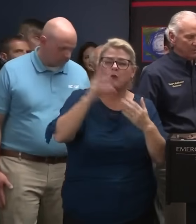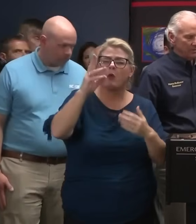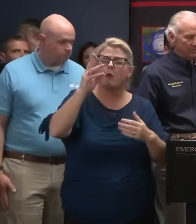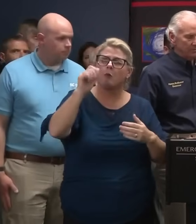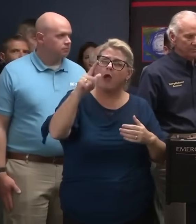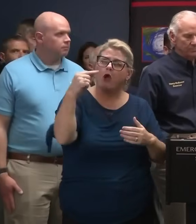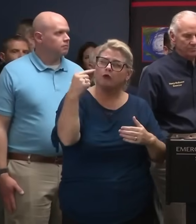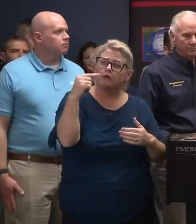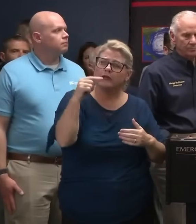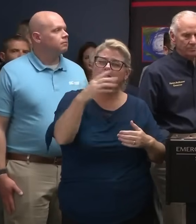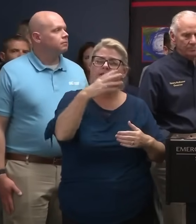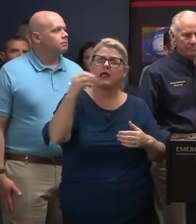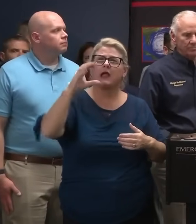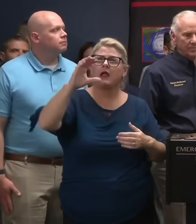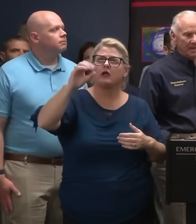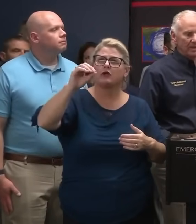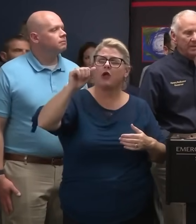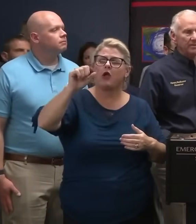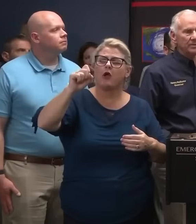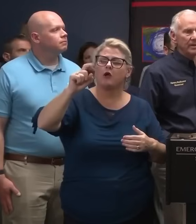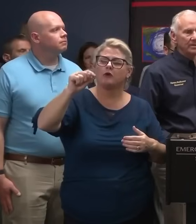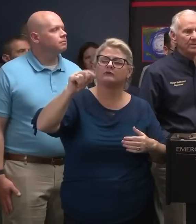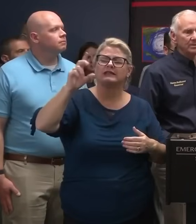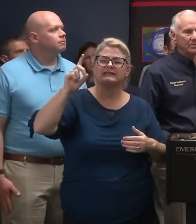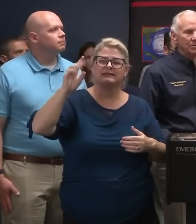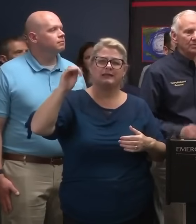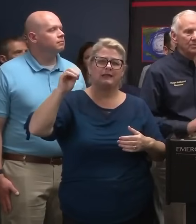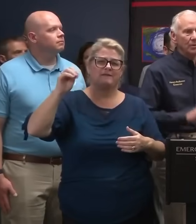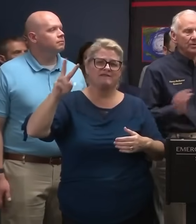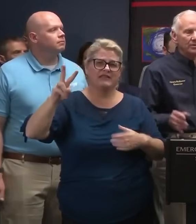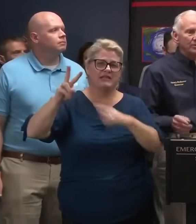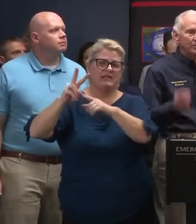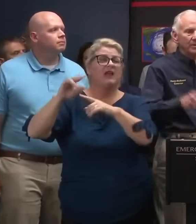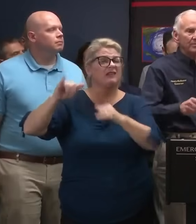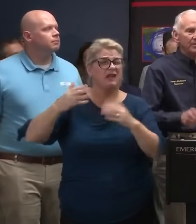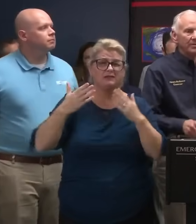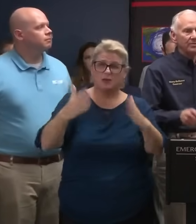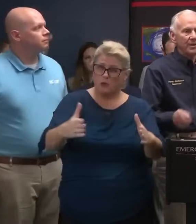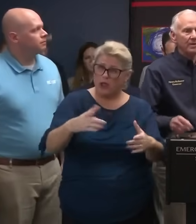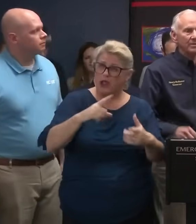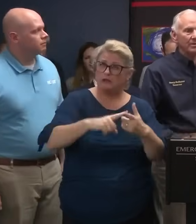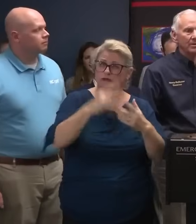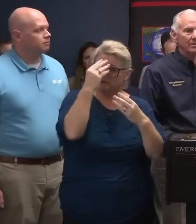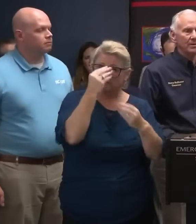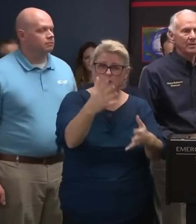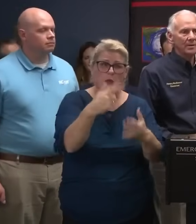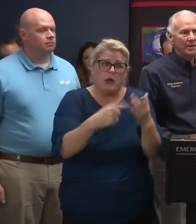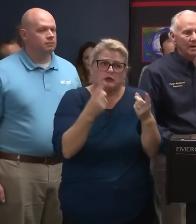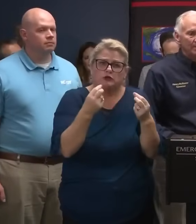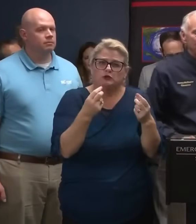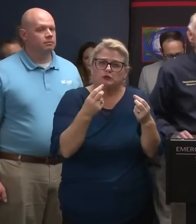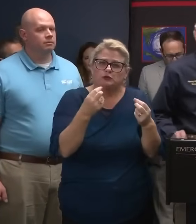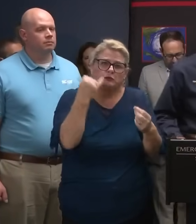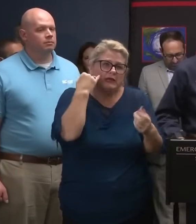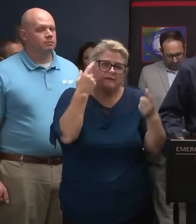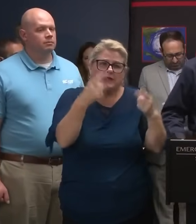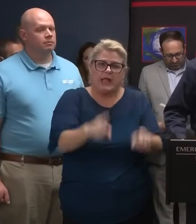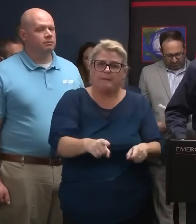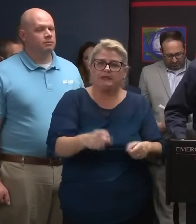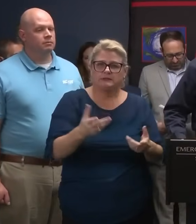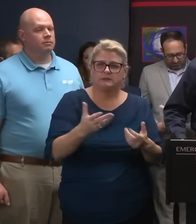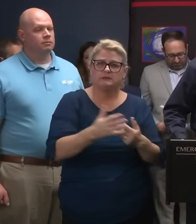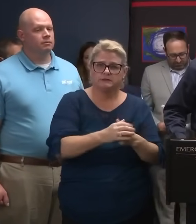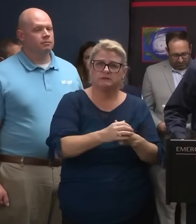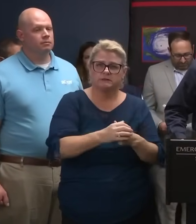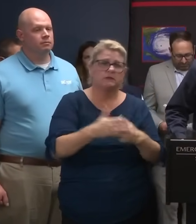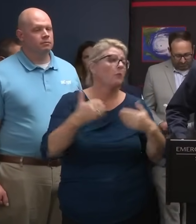and Coastal DMVs. And it is an excellent source of what to do if this, that, or the other happens. And